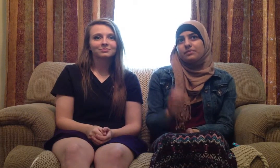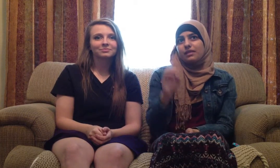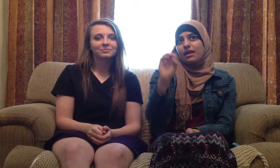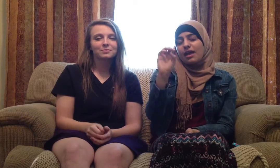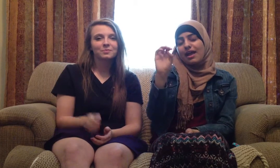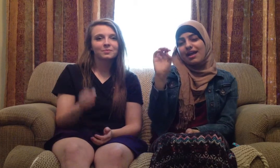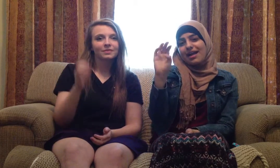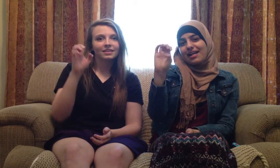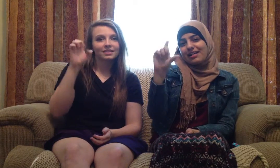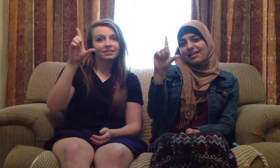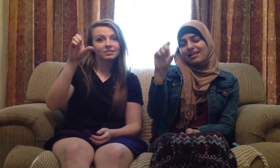Elsa?